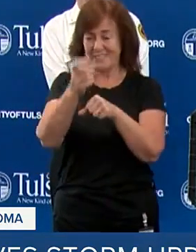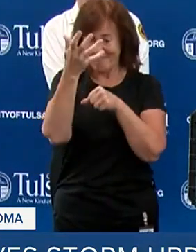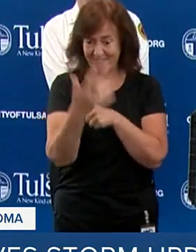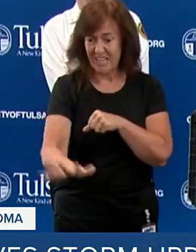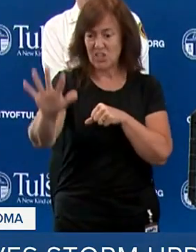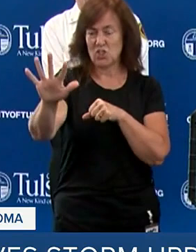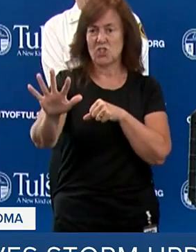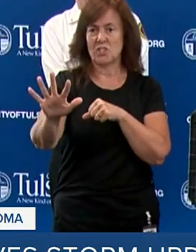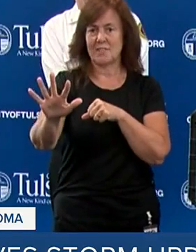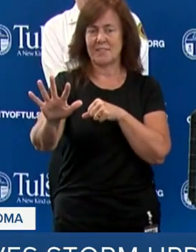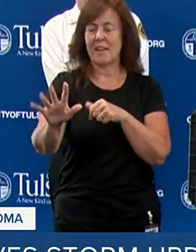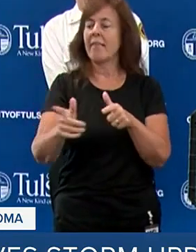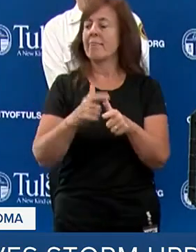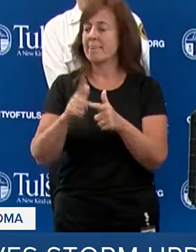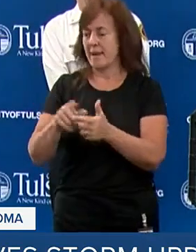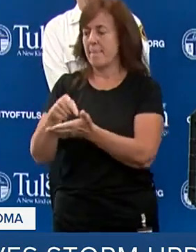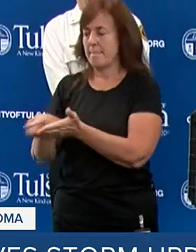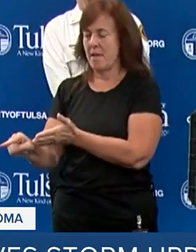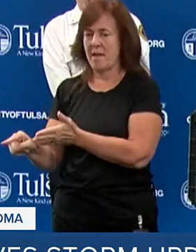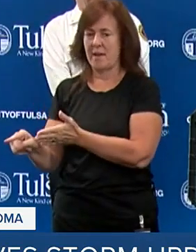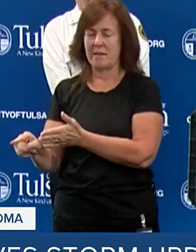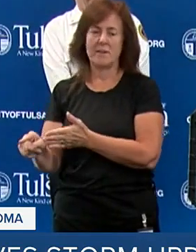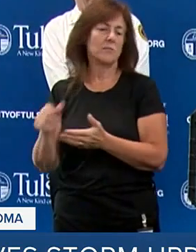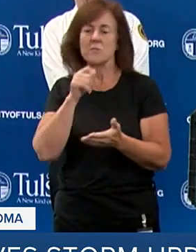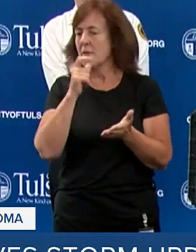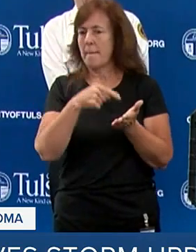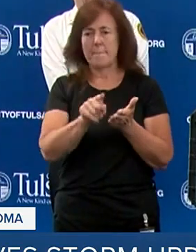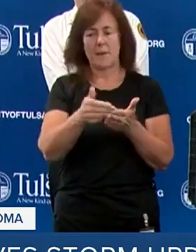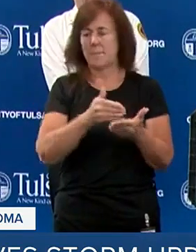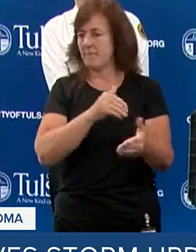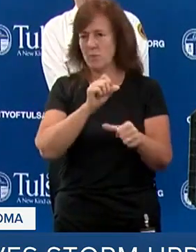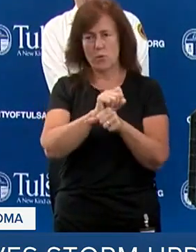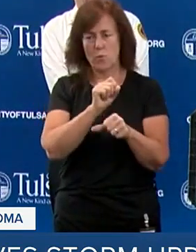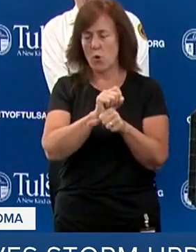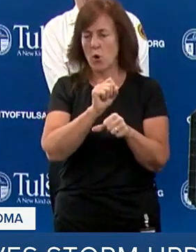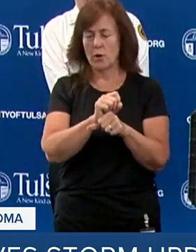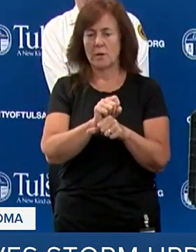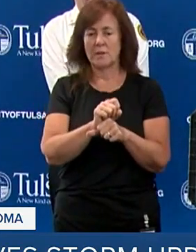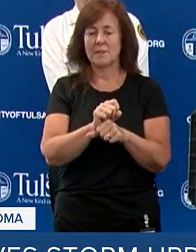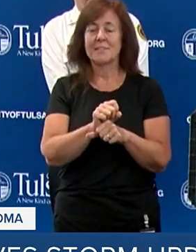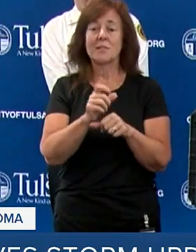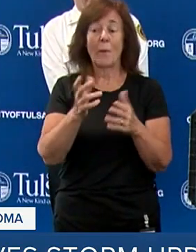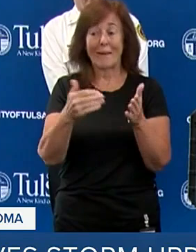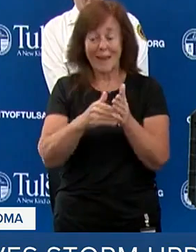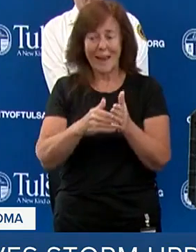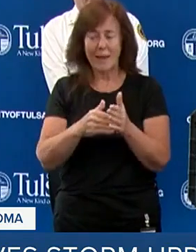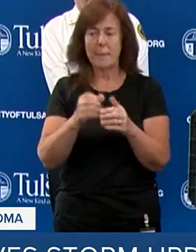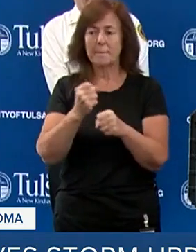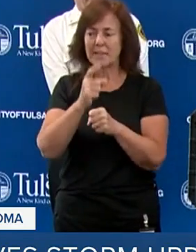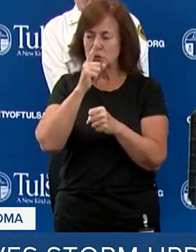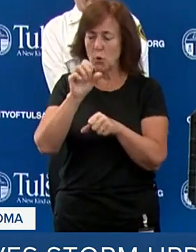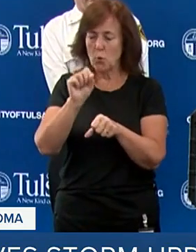explaining he's already spent about $70,000 in overtime for his officers just in the first few days of the disaster recovery.